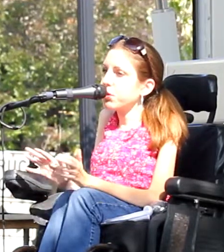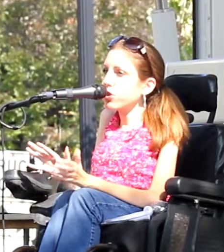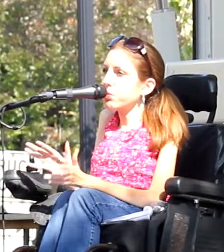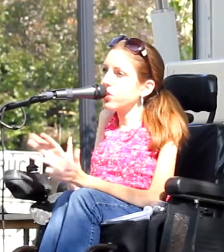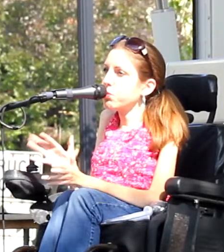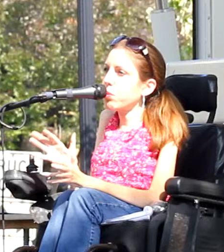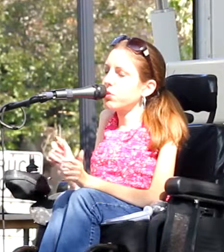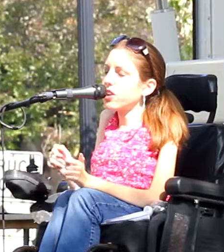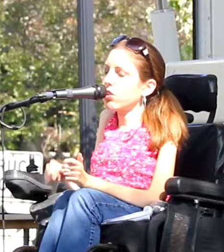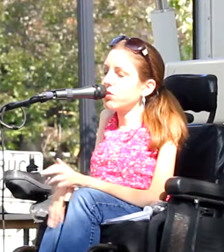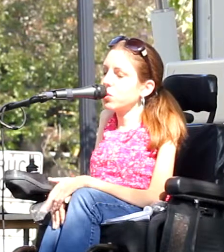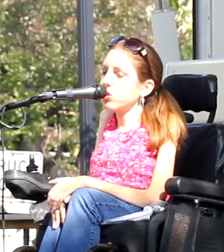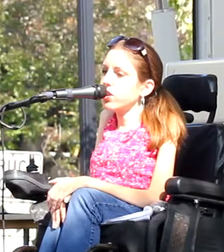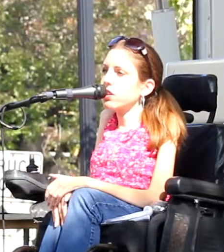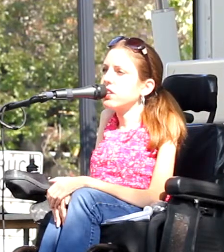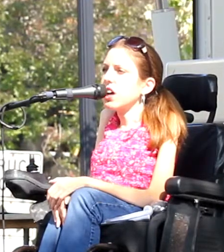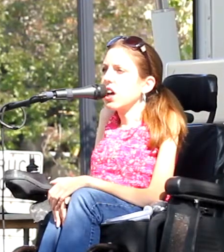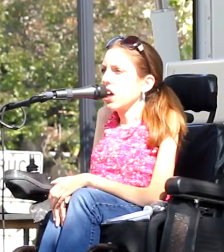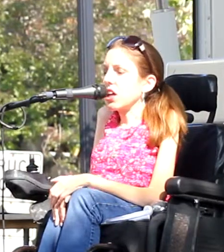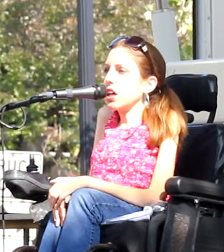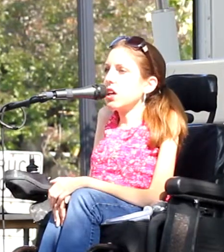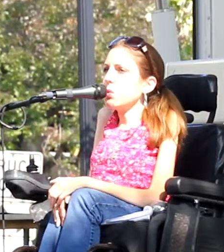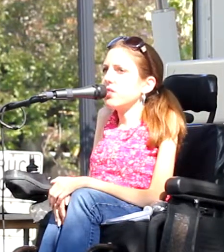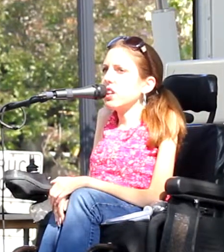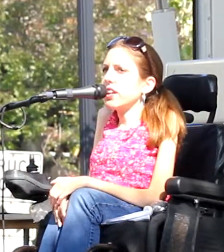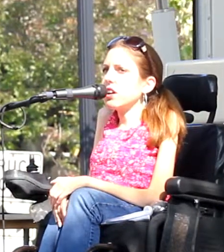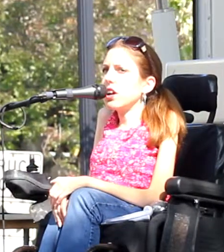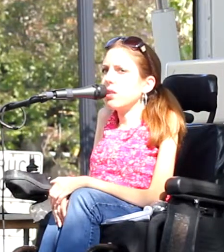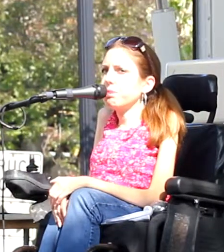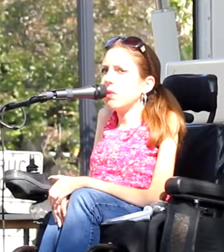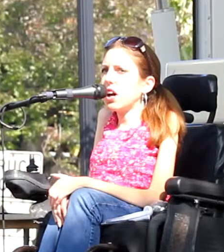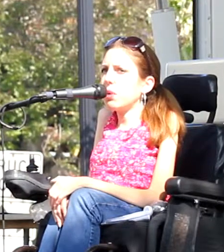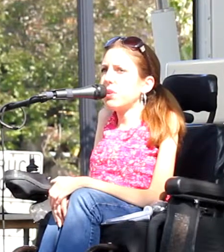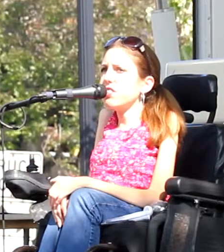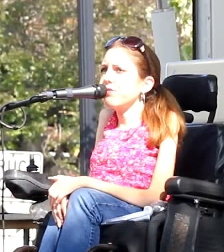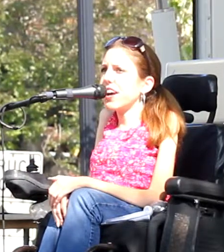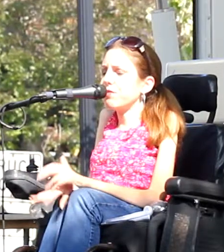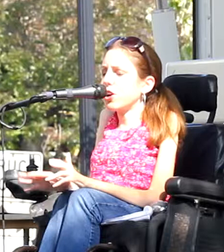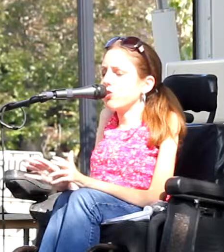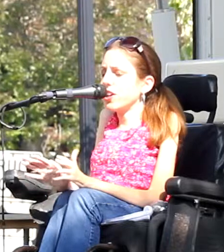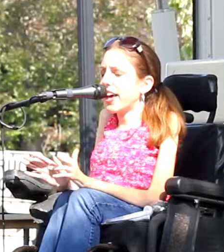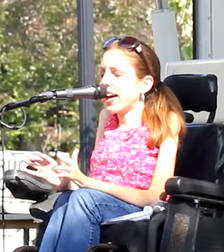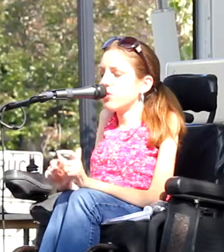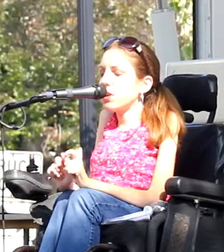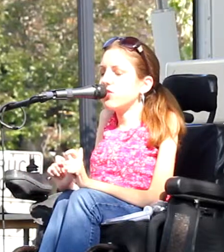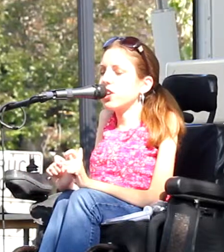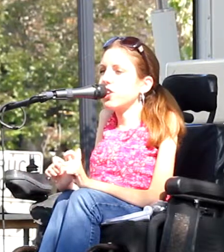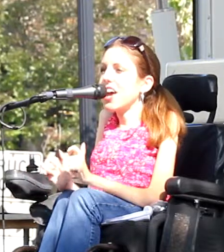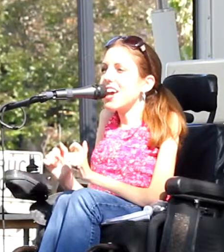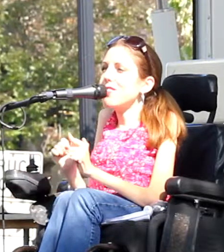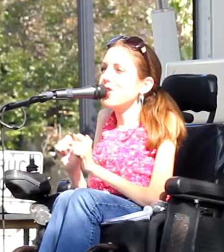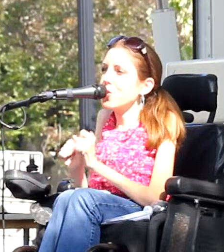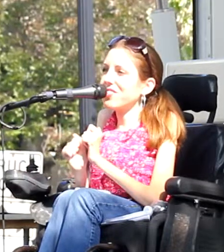lady, preferably small brunette girl in a wheelchair. It wasn't in there. But I did find a very intriguing ad to be a